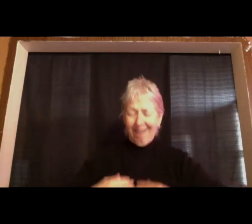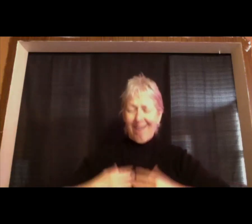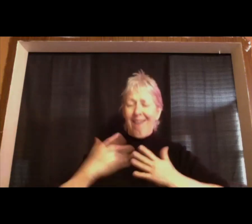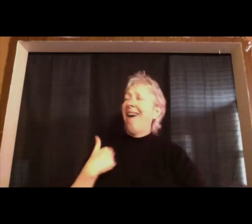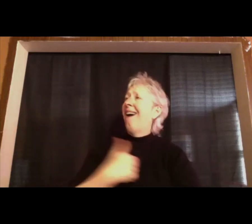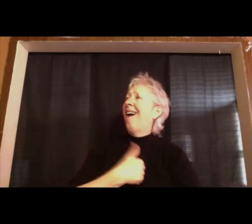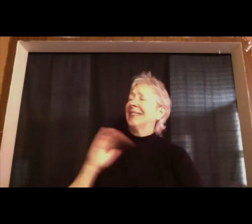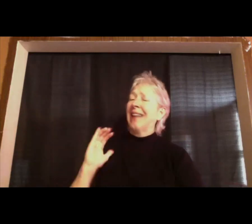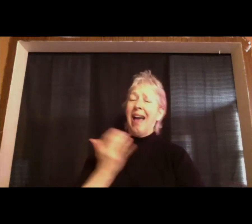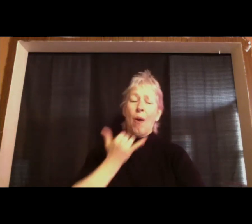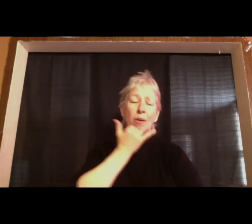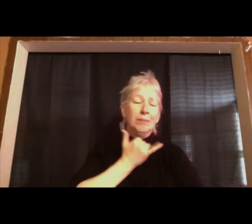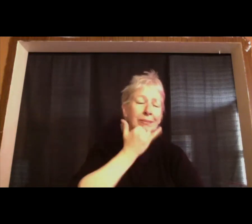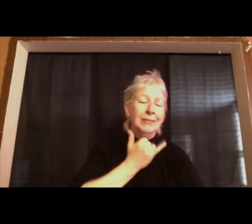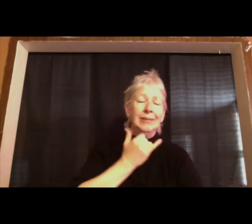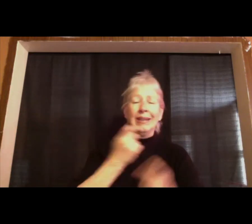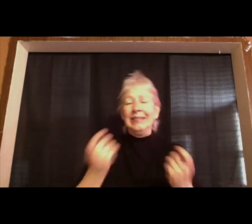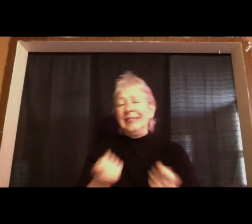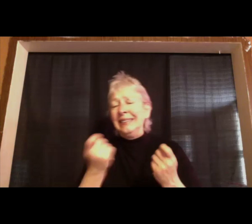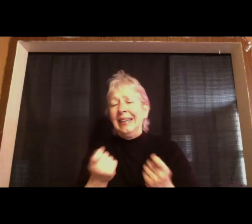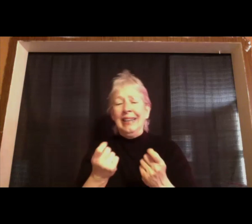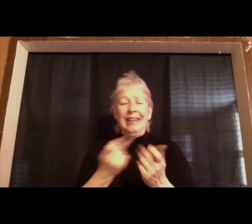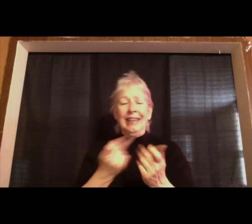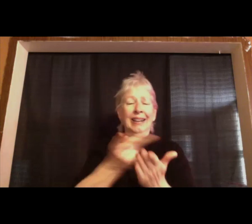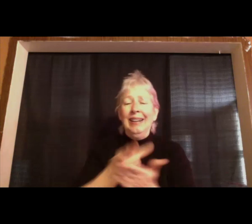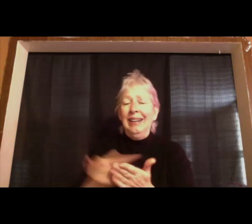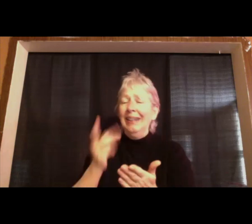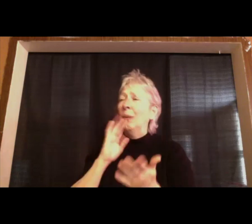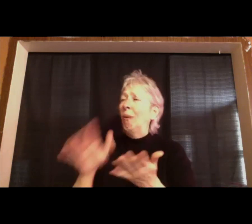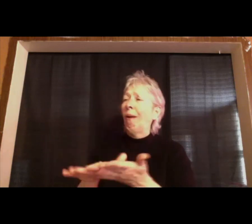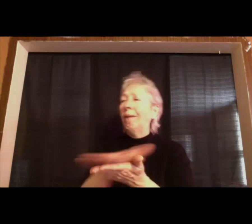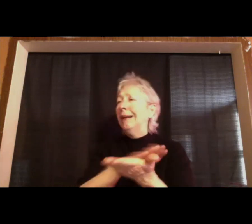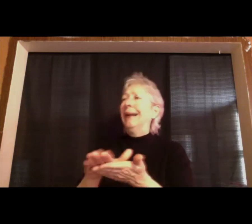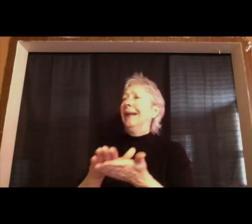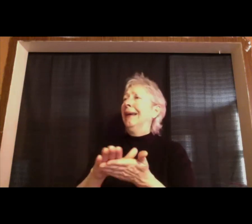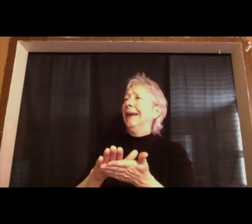your love and restore us to wholeness.